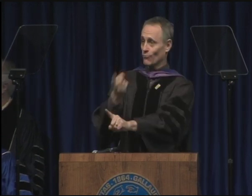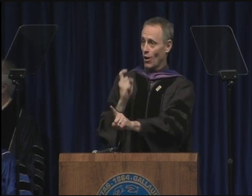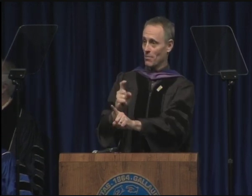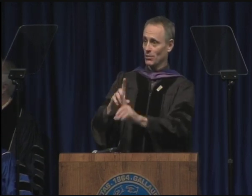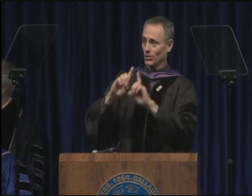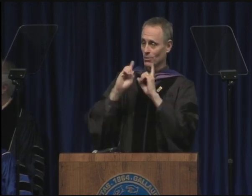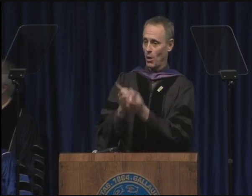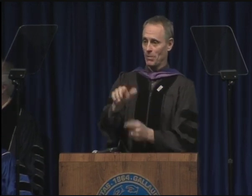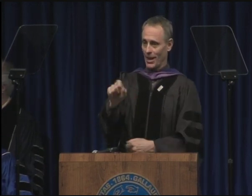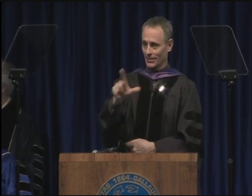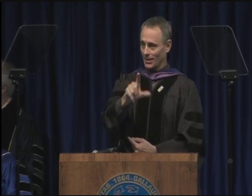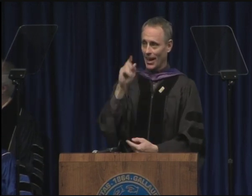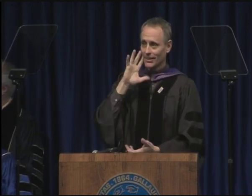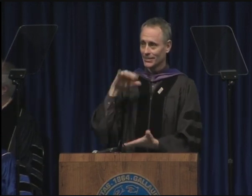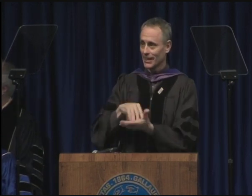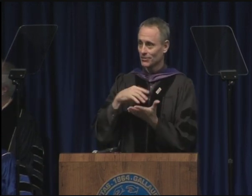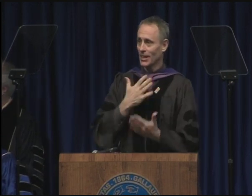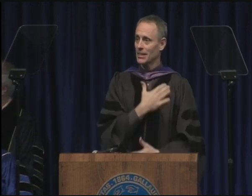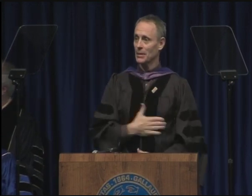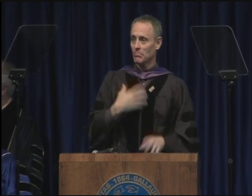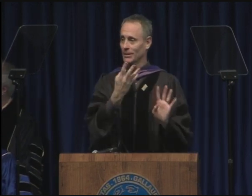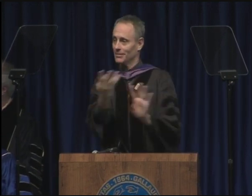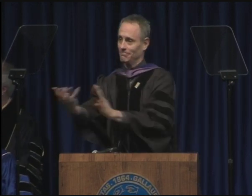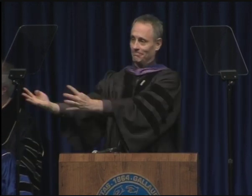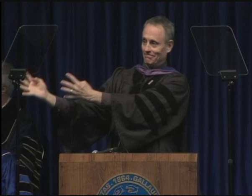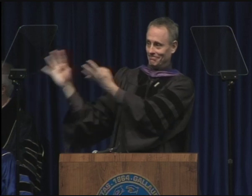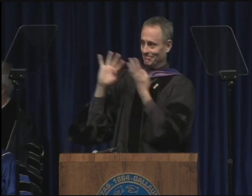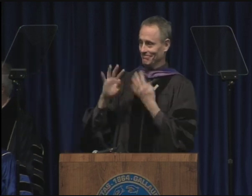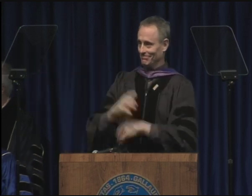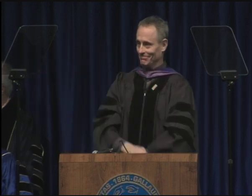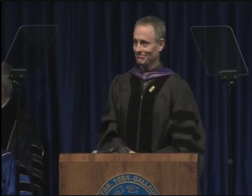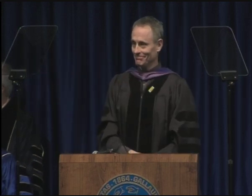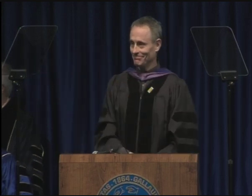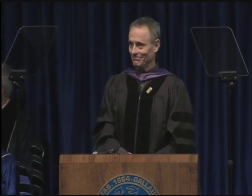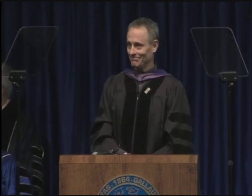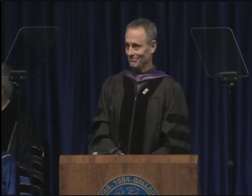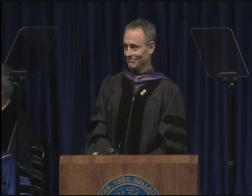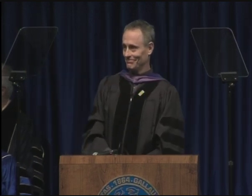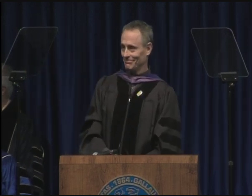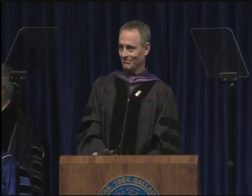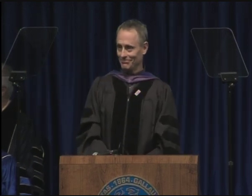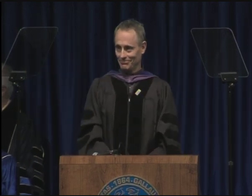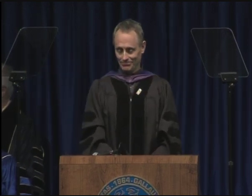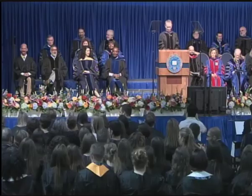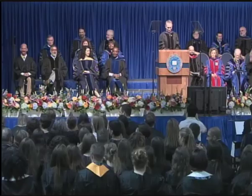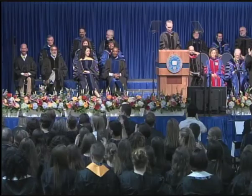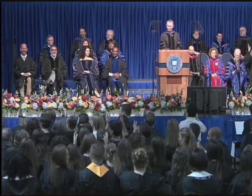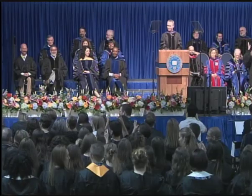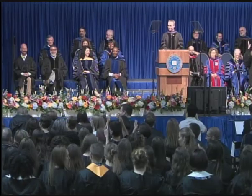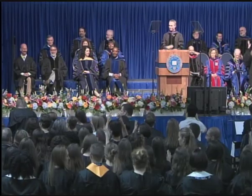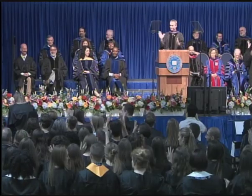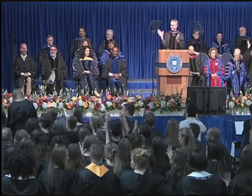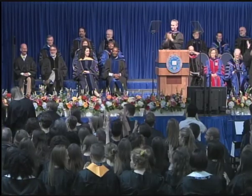Now, will the Masters of Arts graduates from ASL and Deaf Studies please come forward?